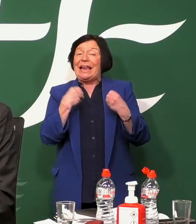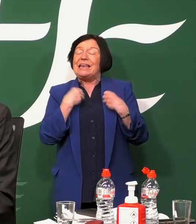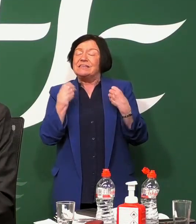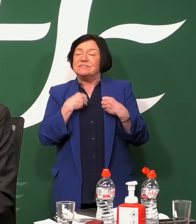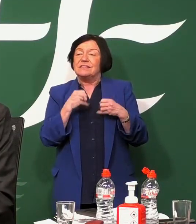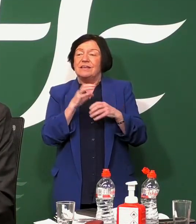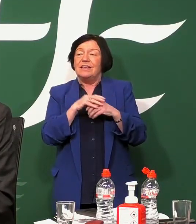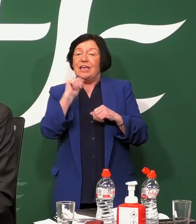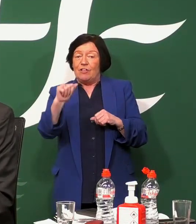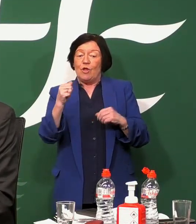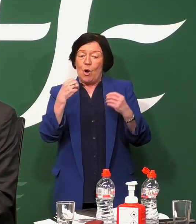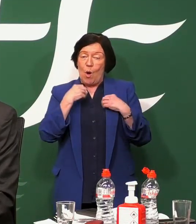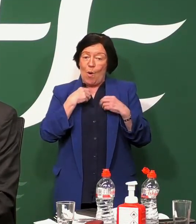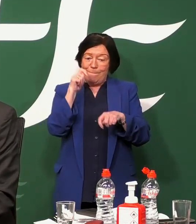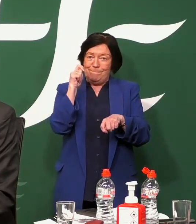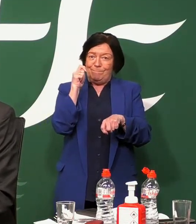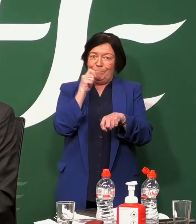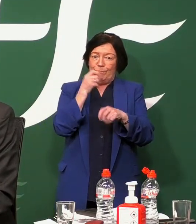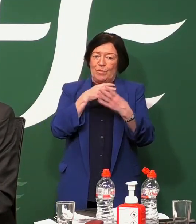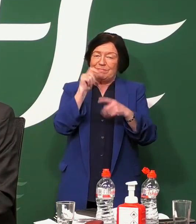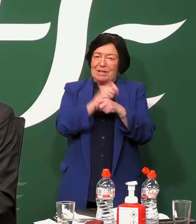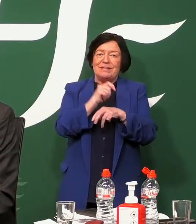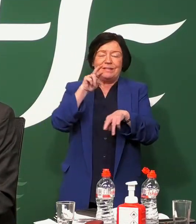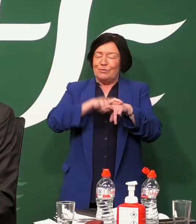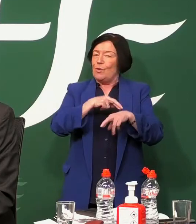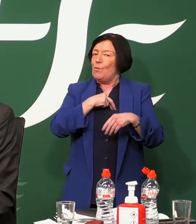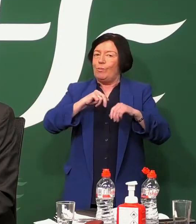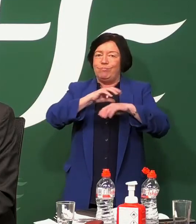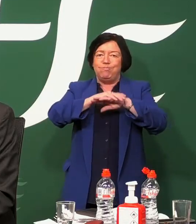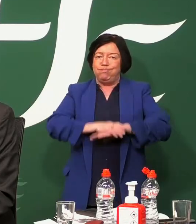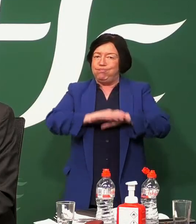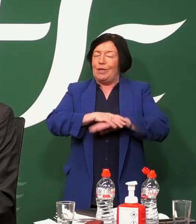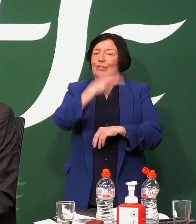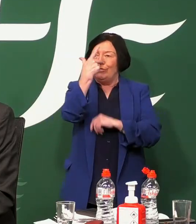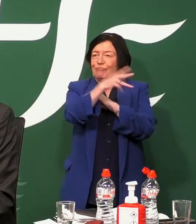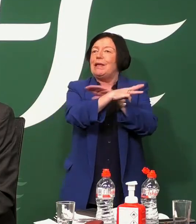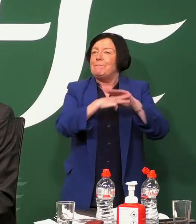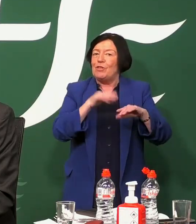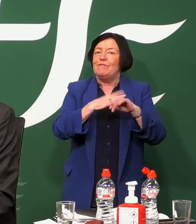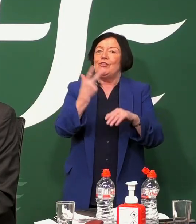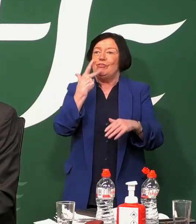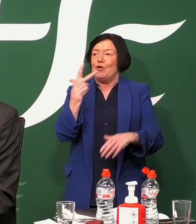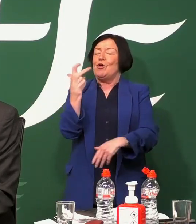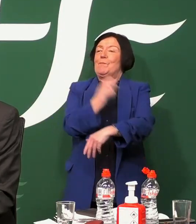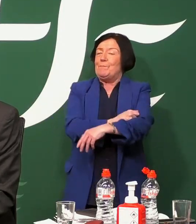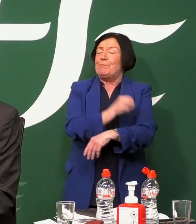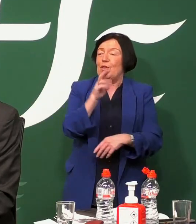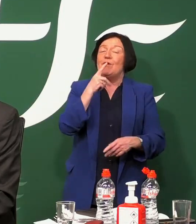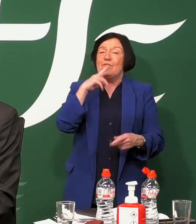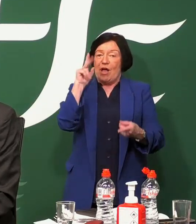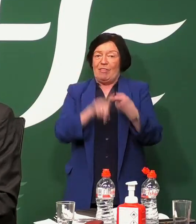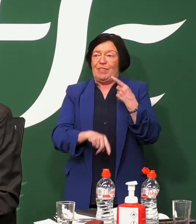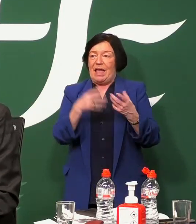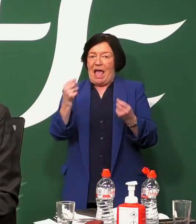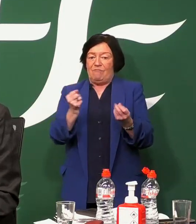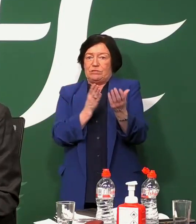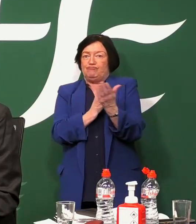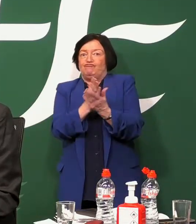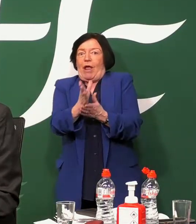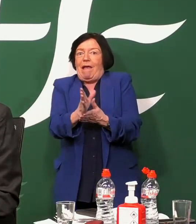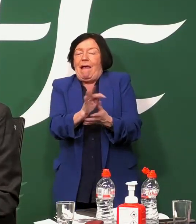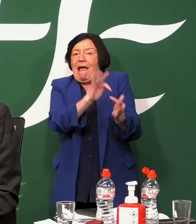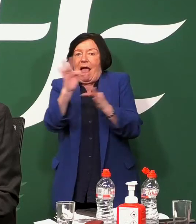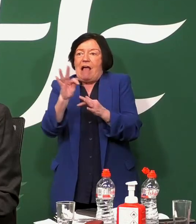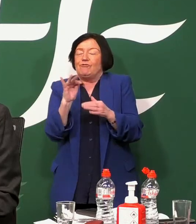their personal interest that they wait for 3 months for the booster rather than have it immediately after